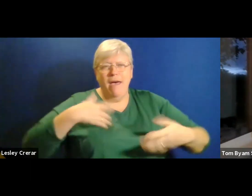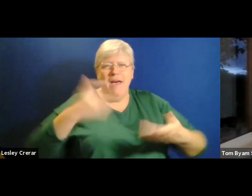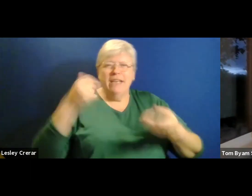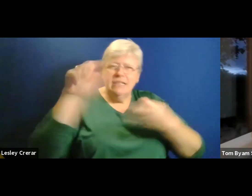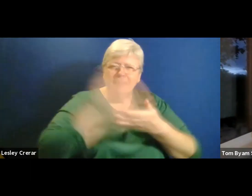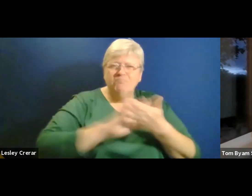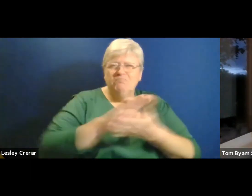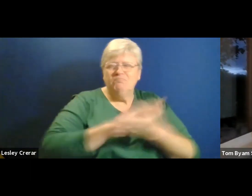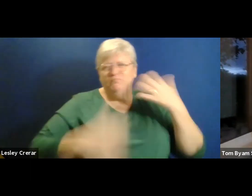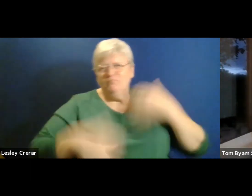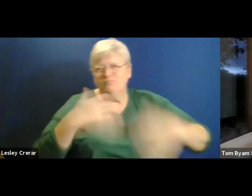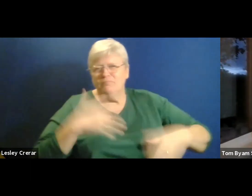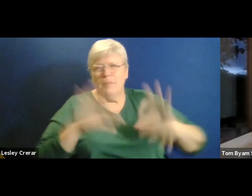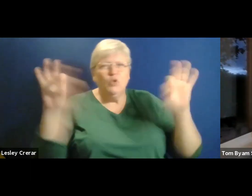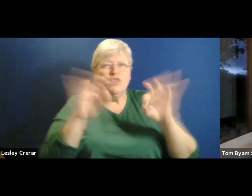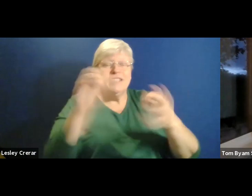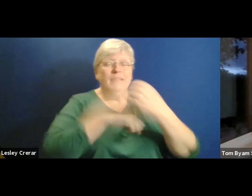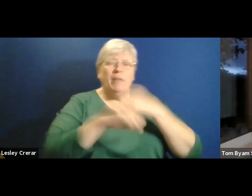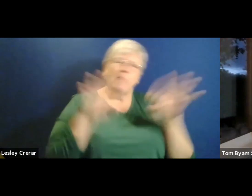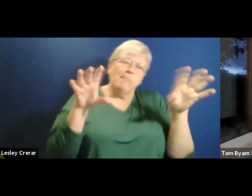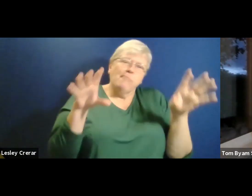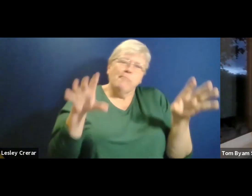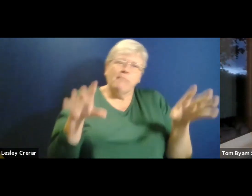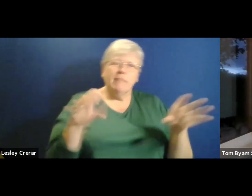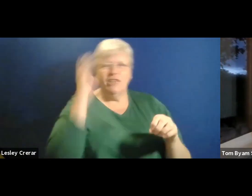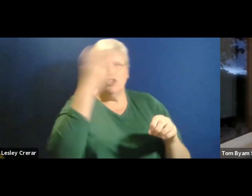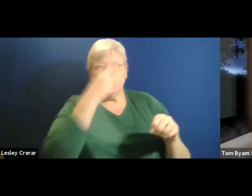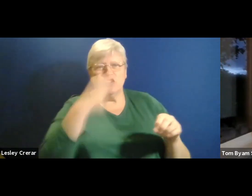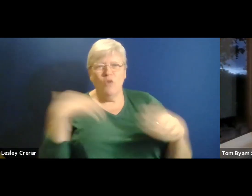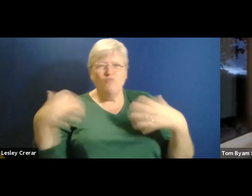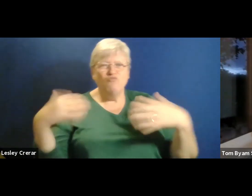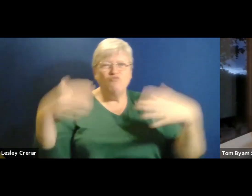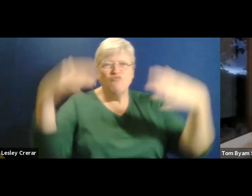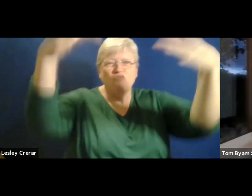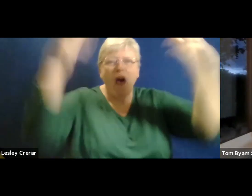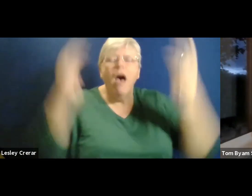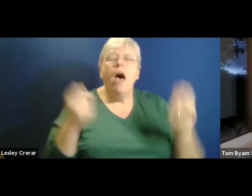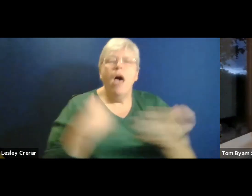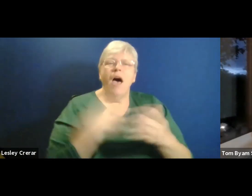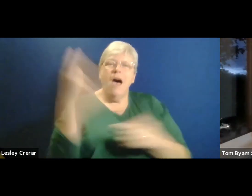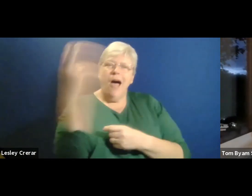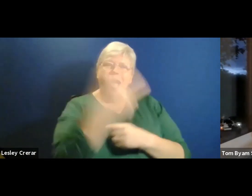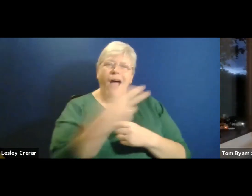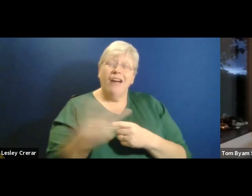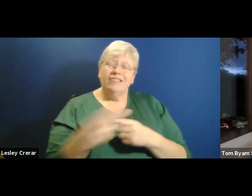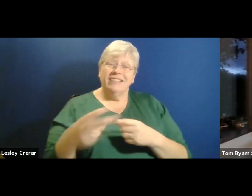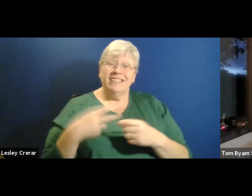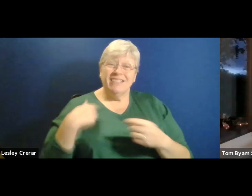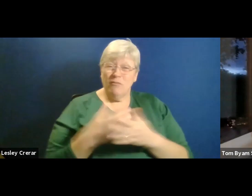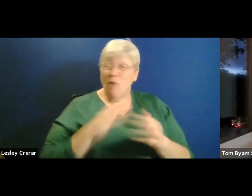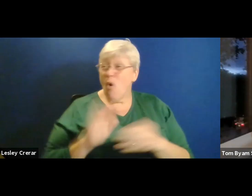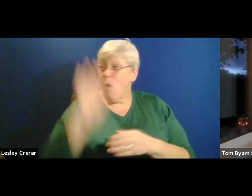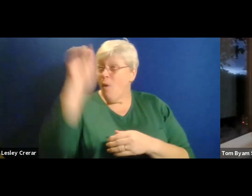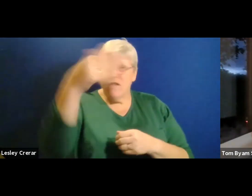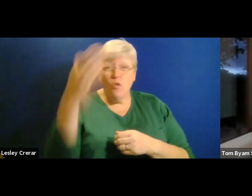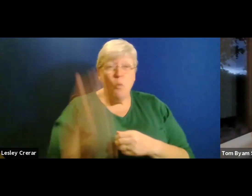musicians project into stars, splitting their souls and shimmering in sound waves. the artist's splay over the over walls, their